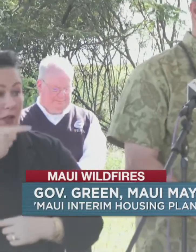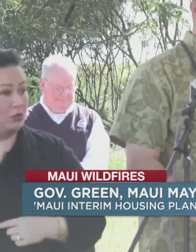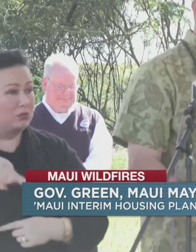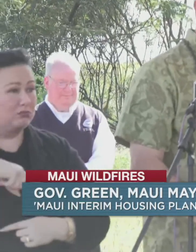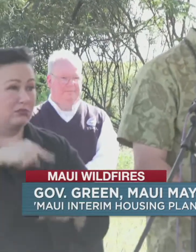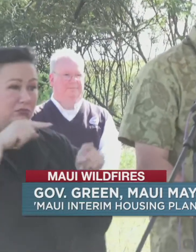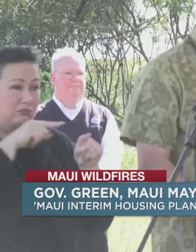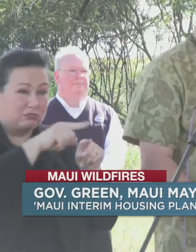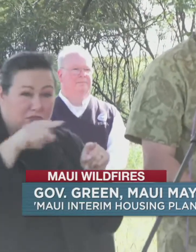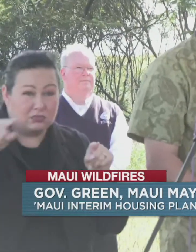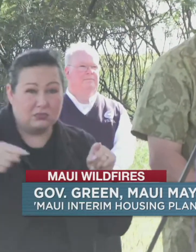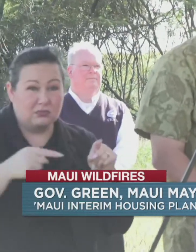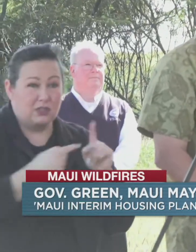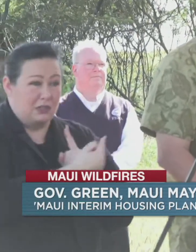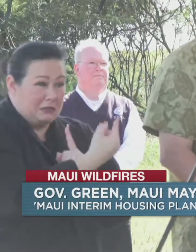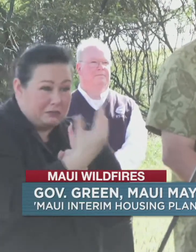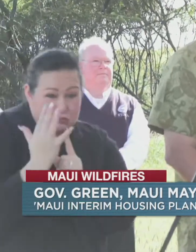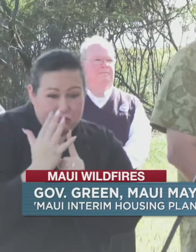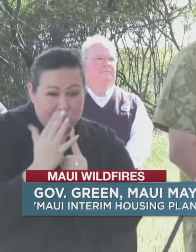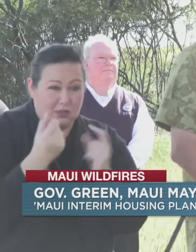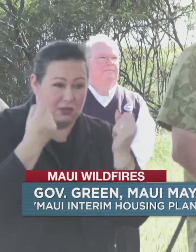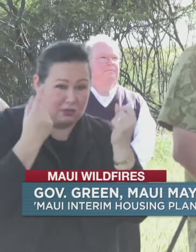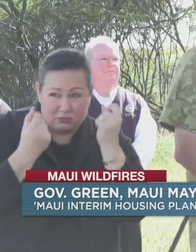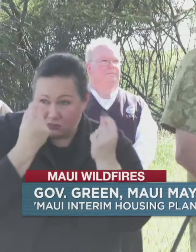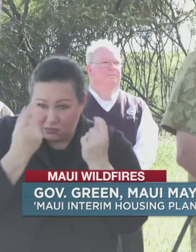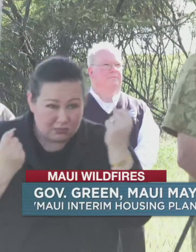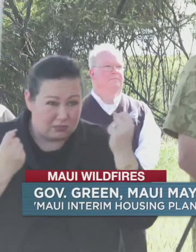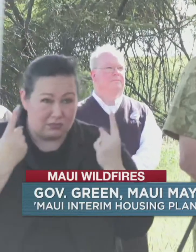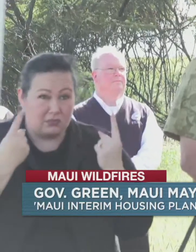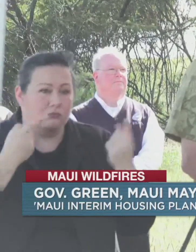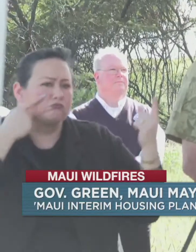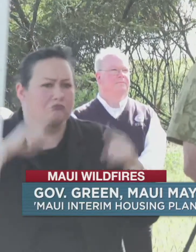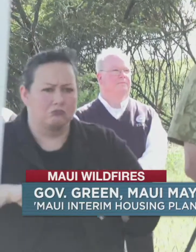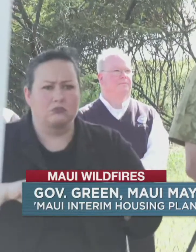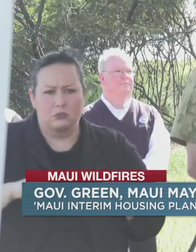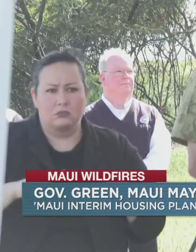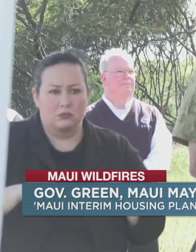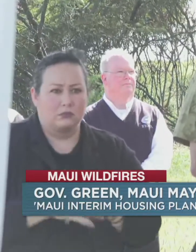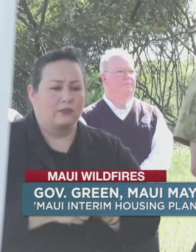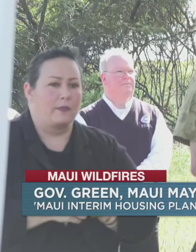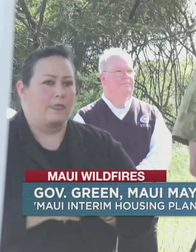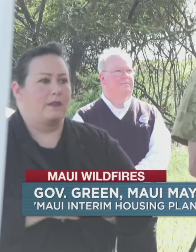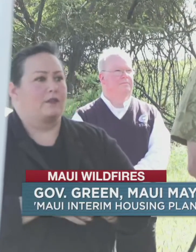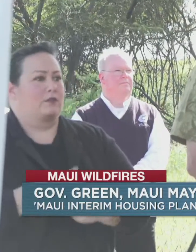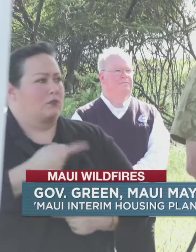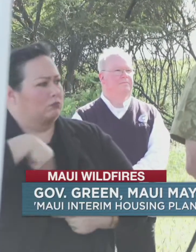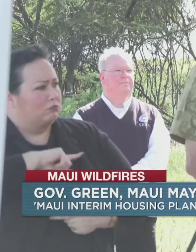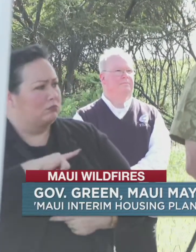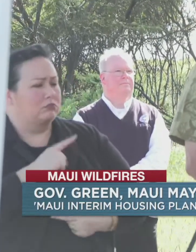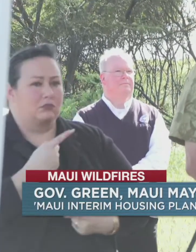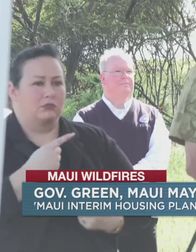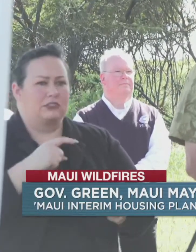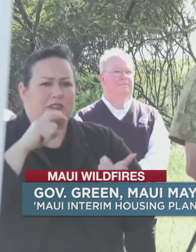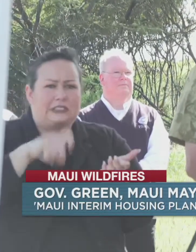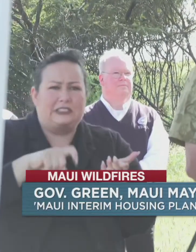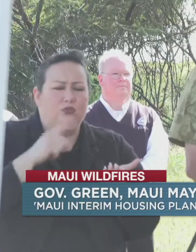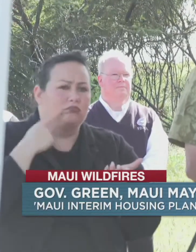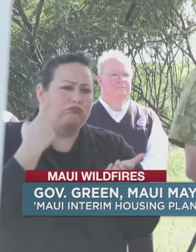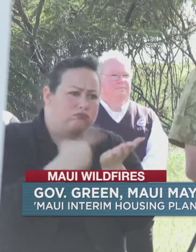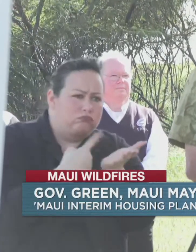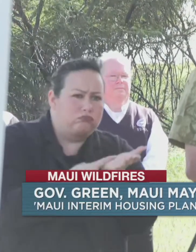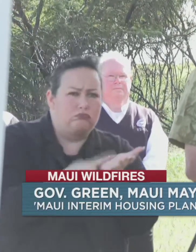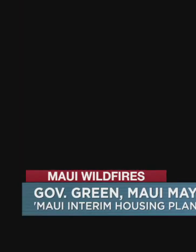that we will be entering into. Our partnership aims to address the immediate housing needs of not only